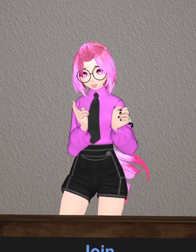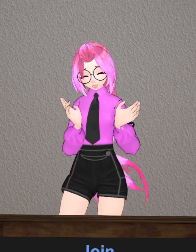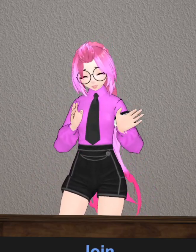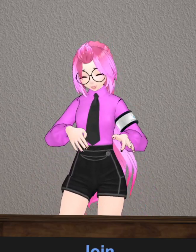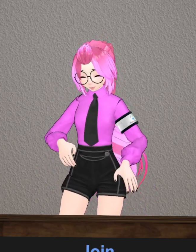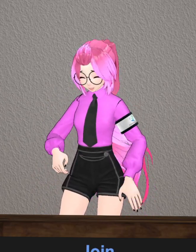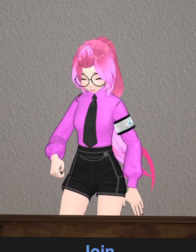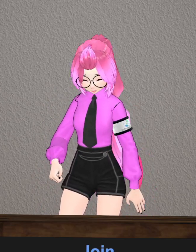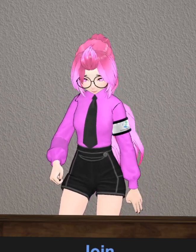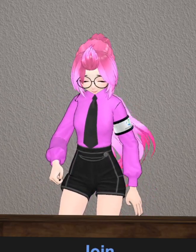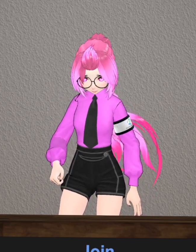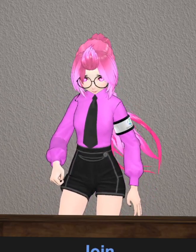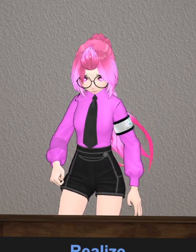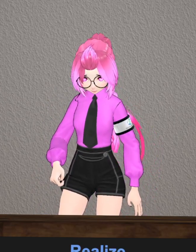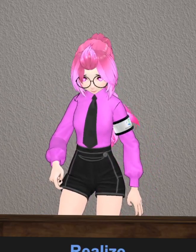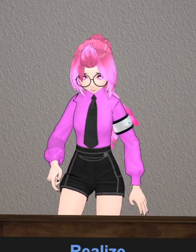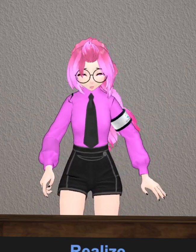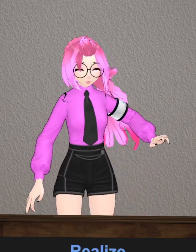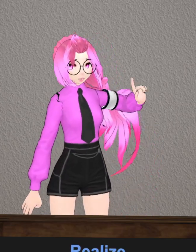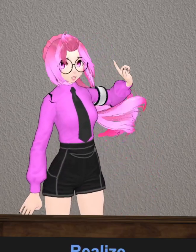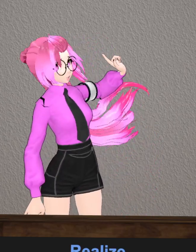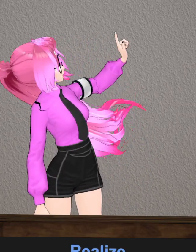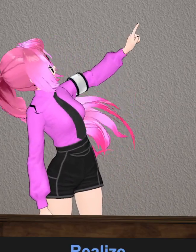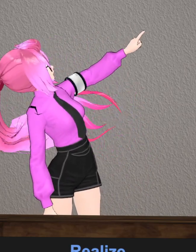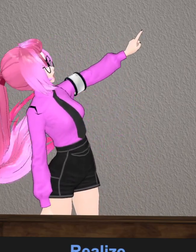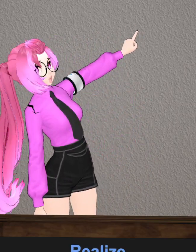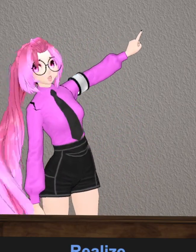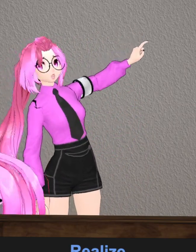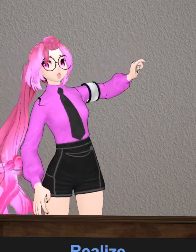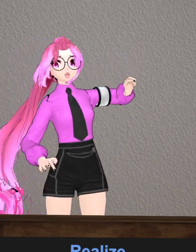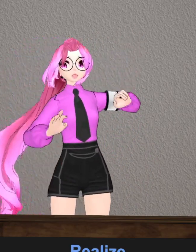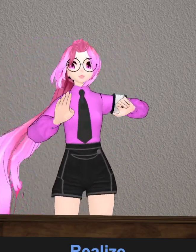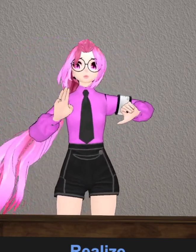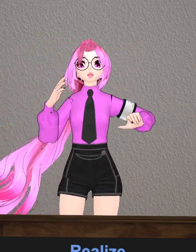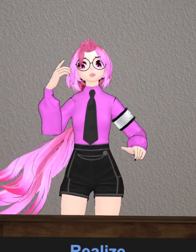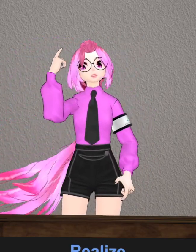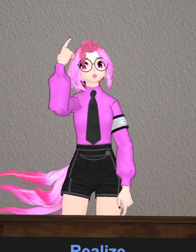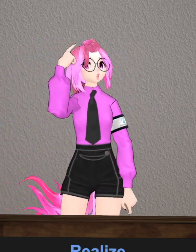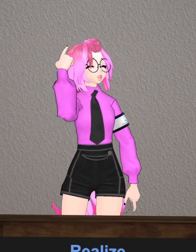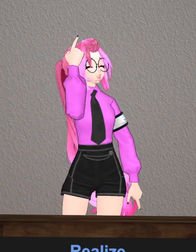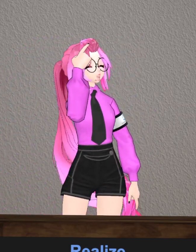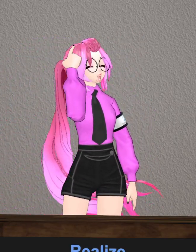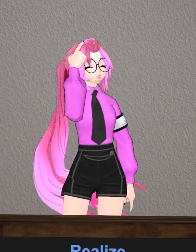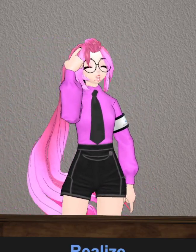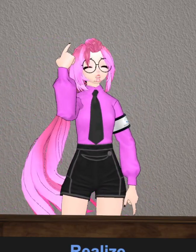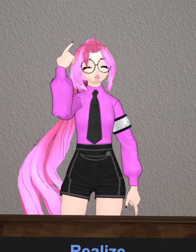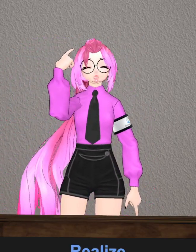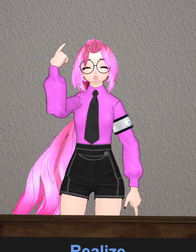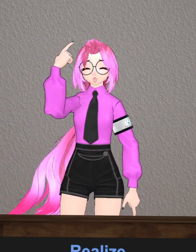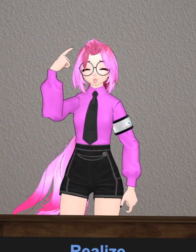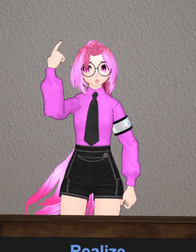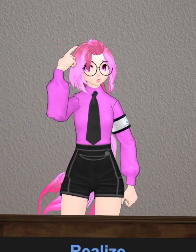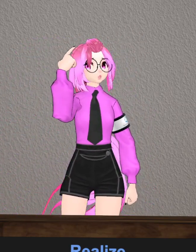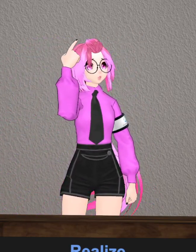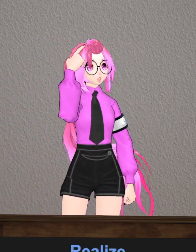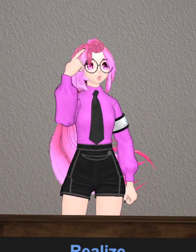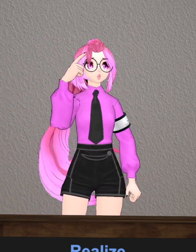do that. It's fine. And then realize. Remember wonder. How do you sign wonder? Yep, pointer